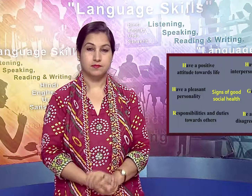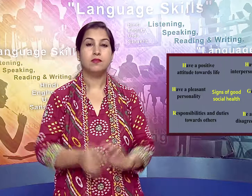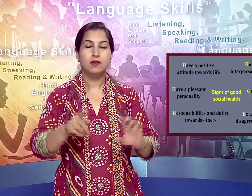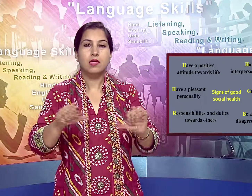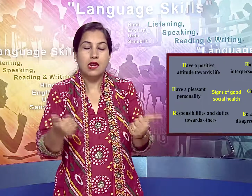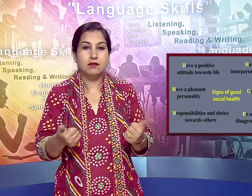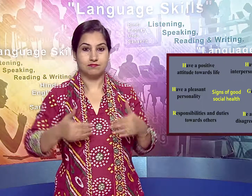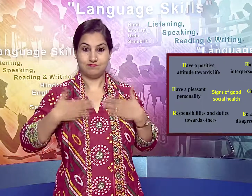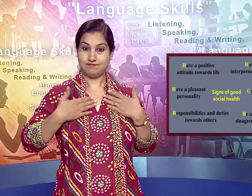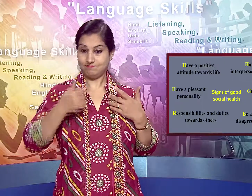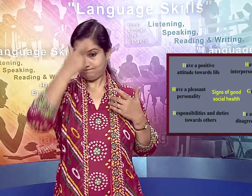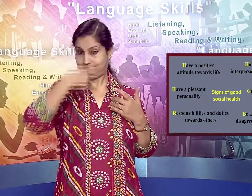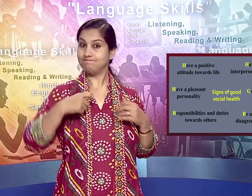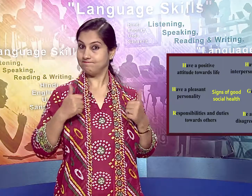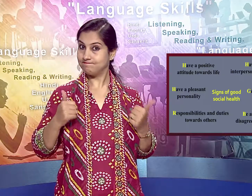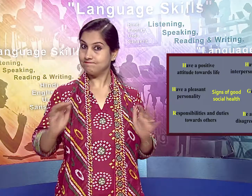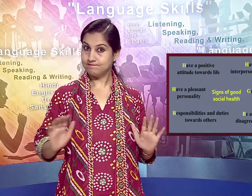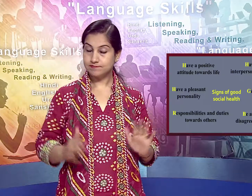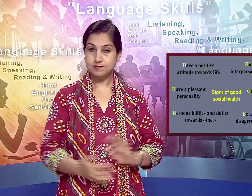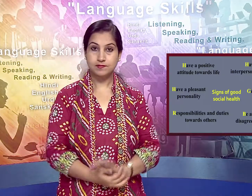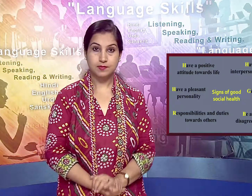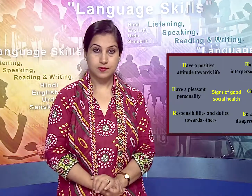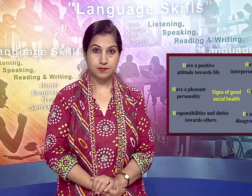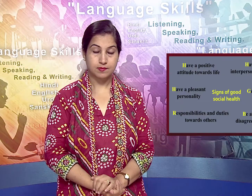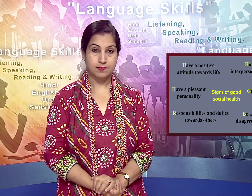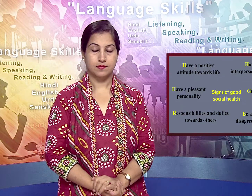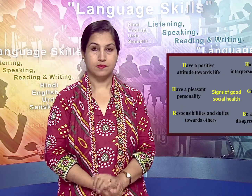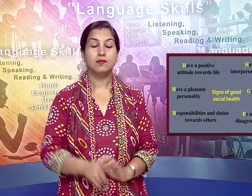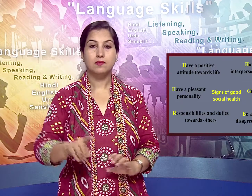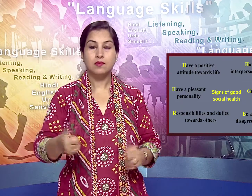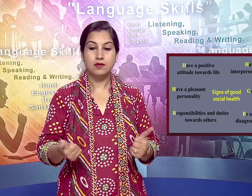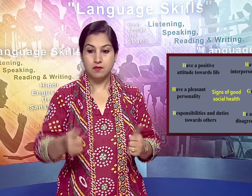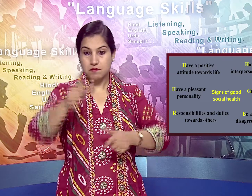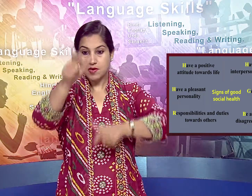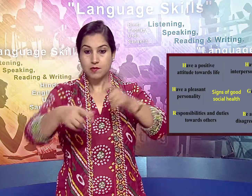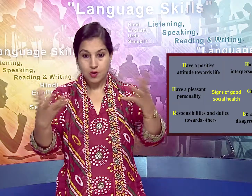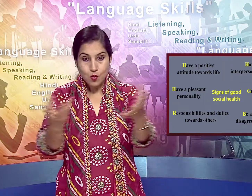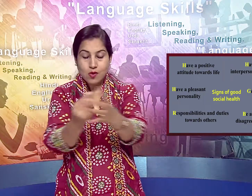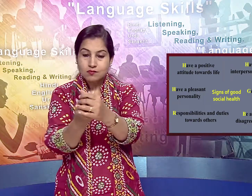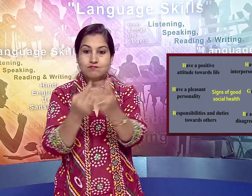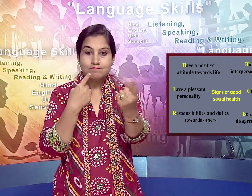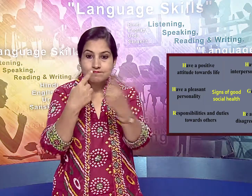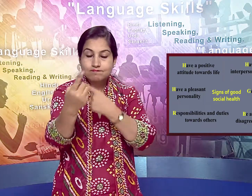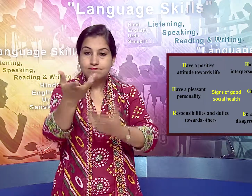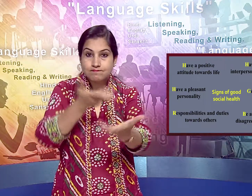when you have a pleasant personality, when you get along well with others,